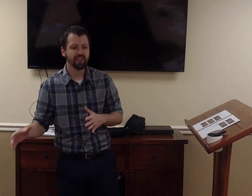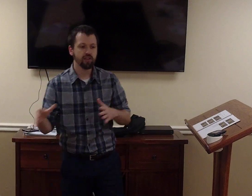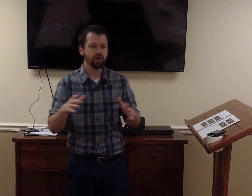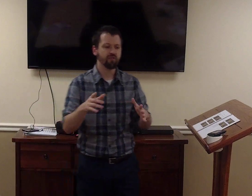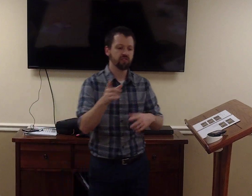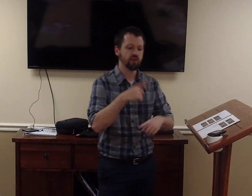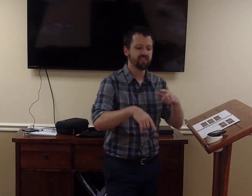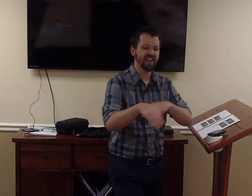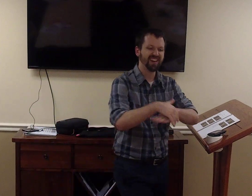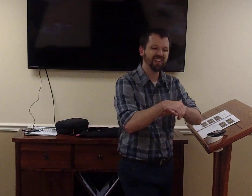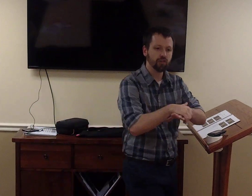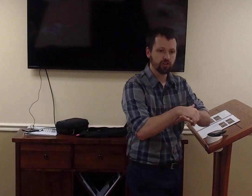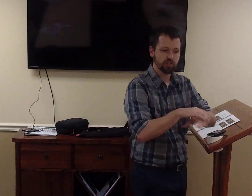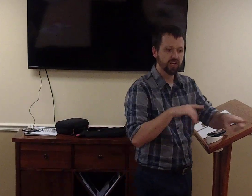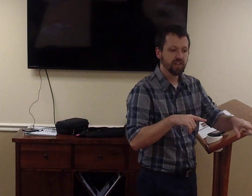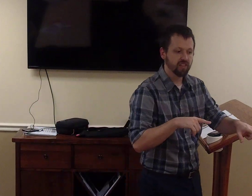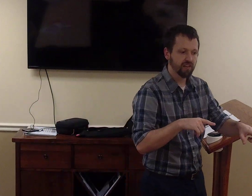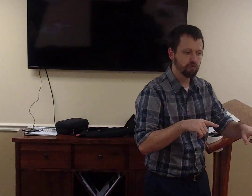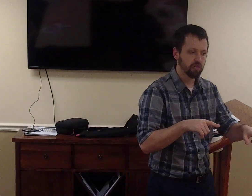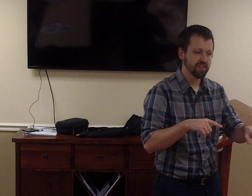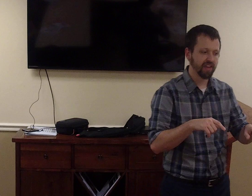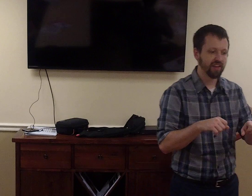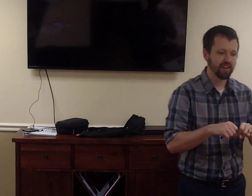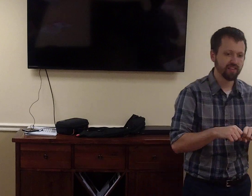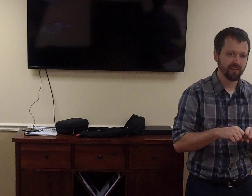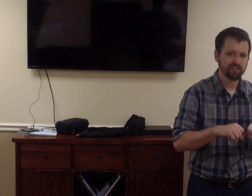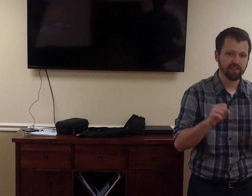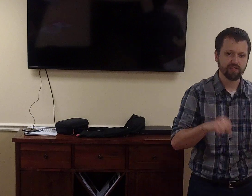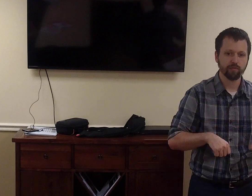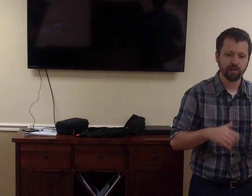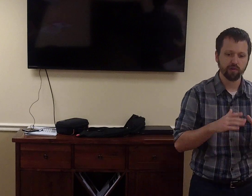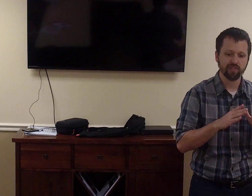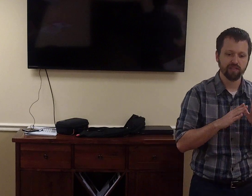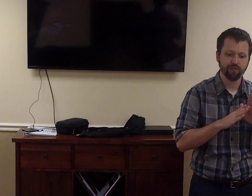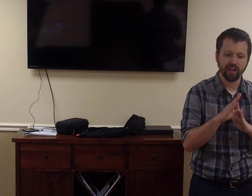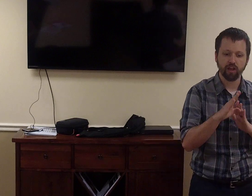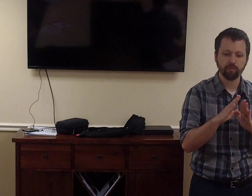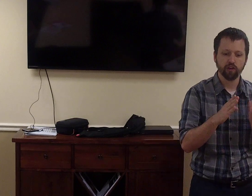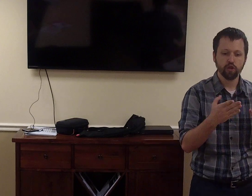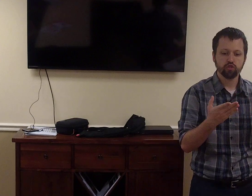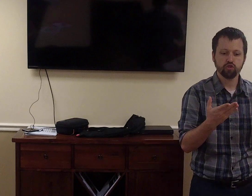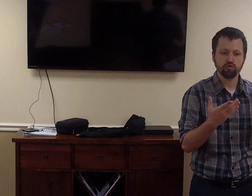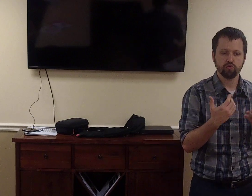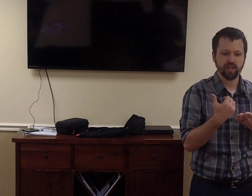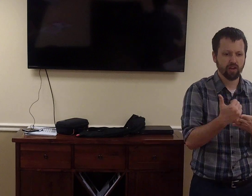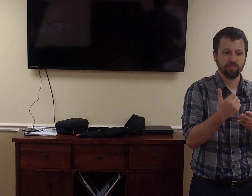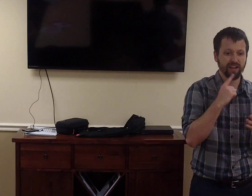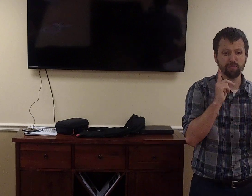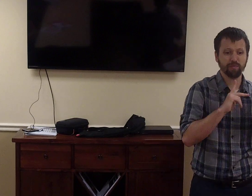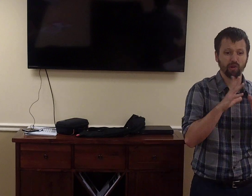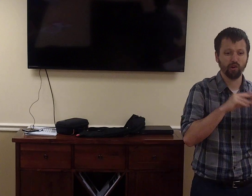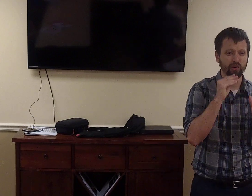then you have what's called signed English. It's a system that was developed to help deaf people learn to